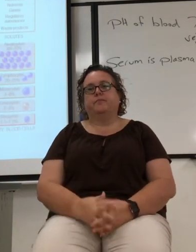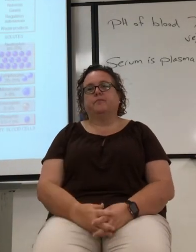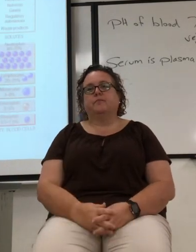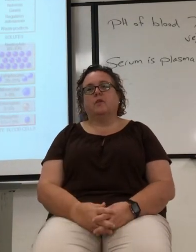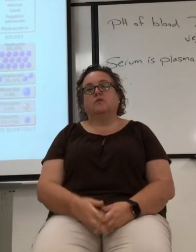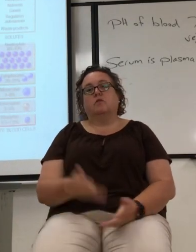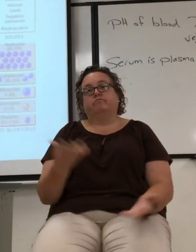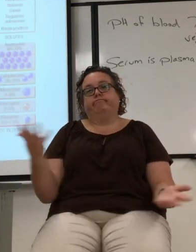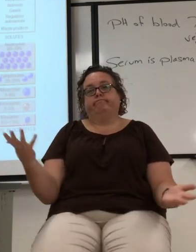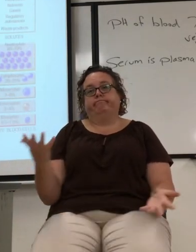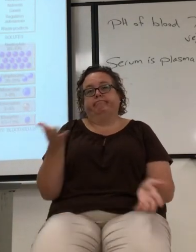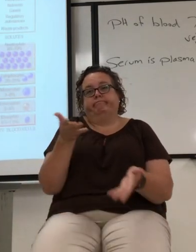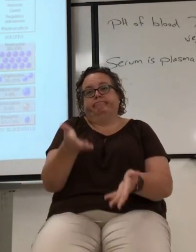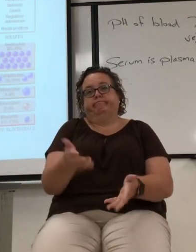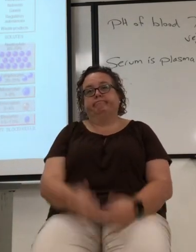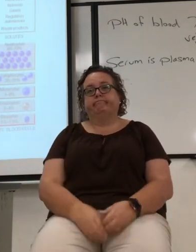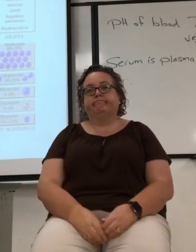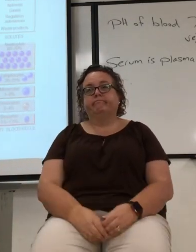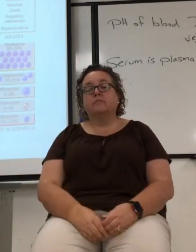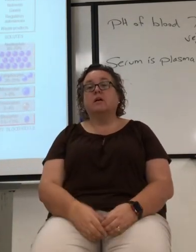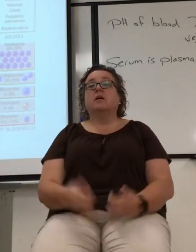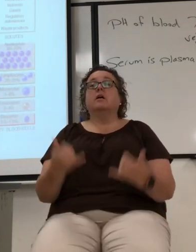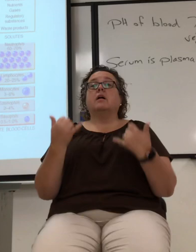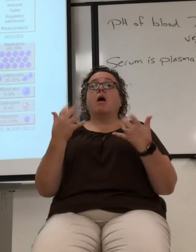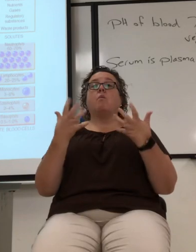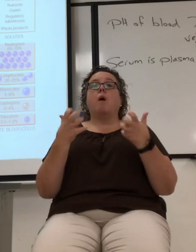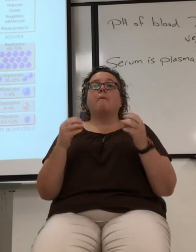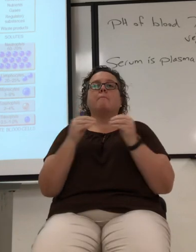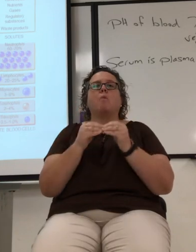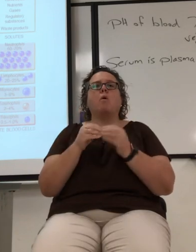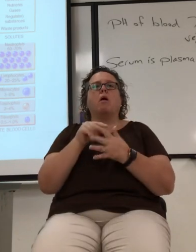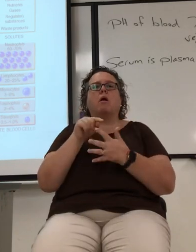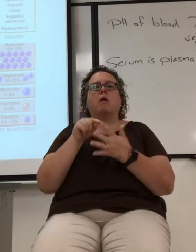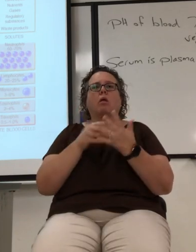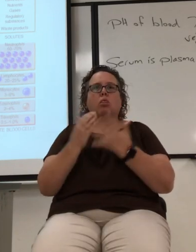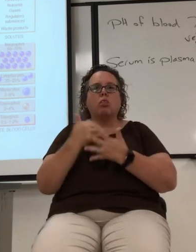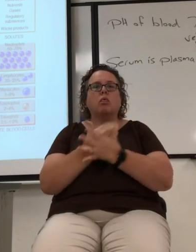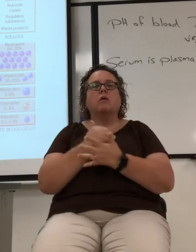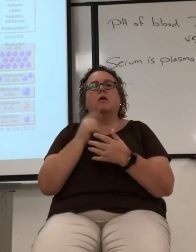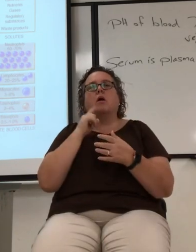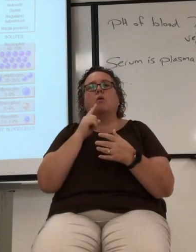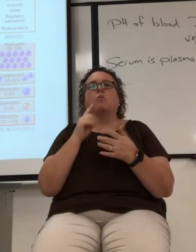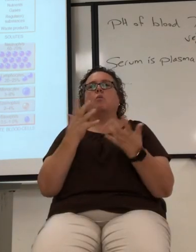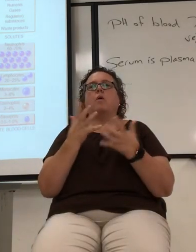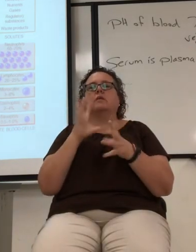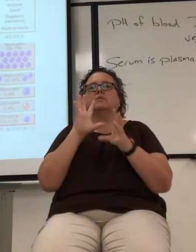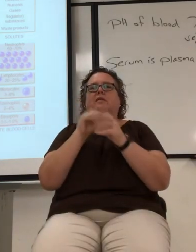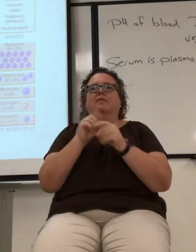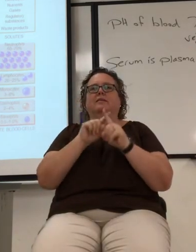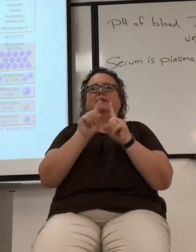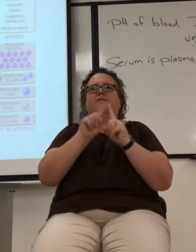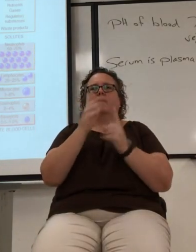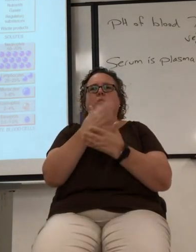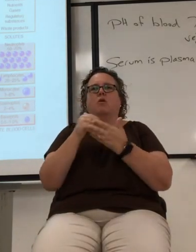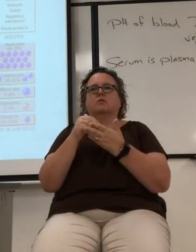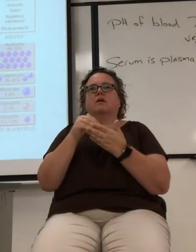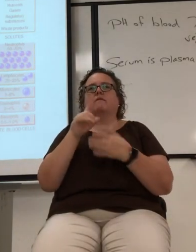there you have it. Now, I want to be more thorough about what's in the different components of fractionated blood.